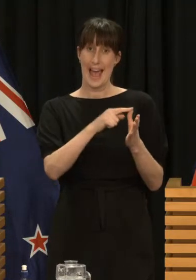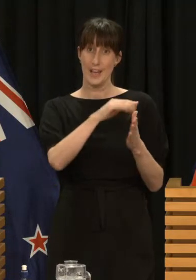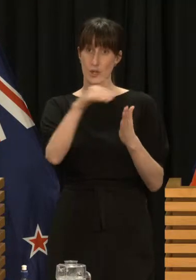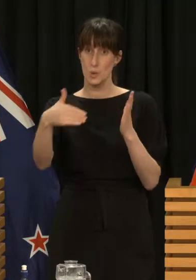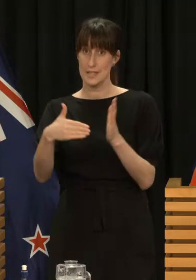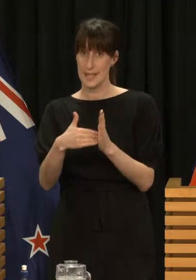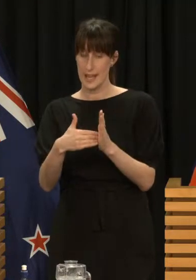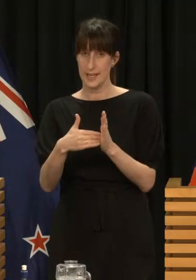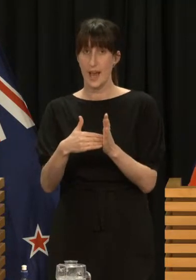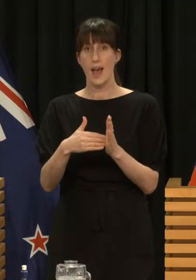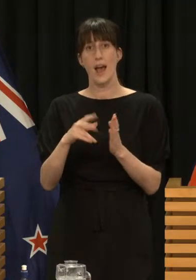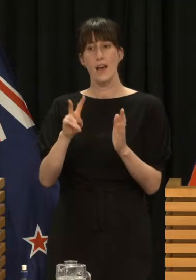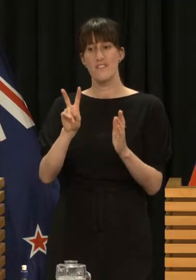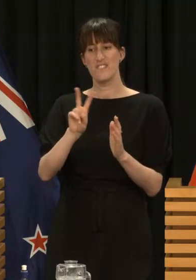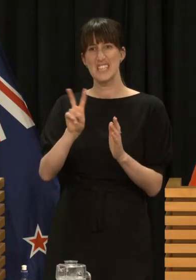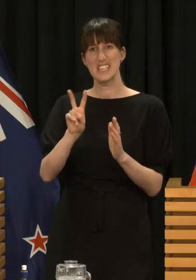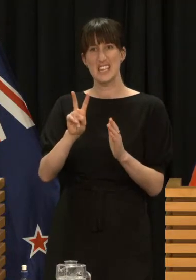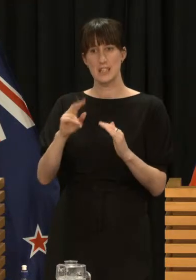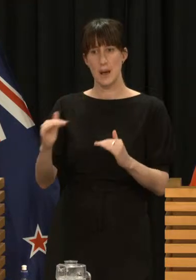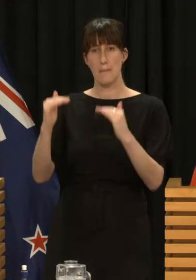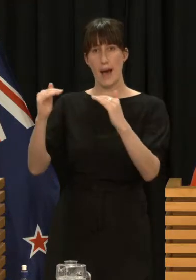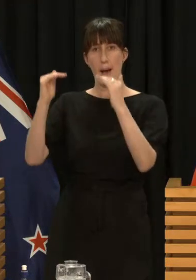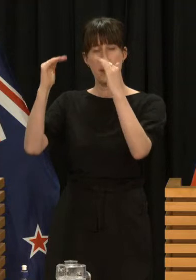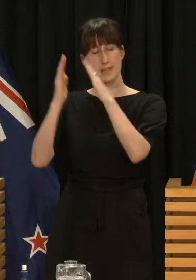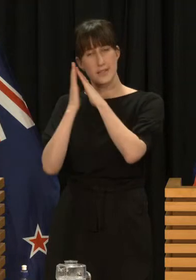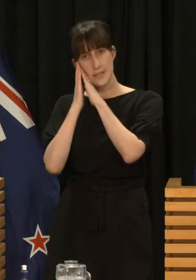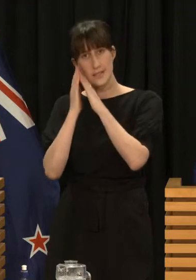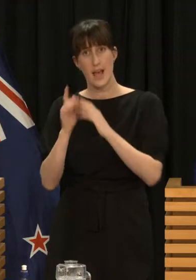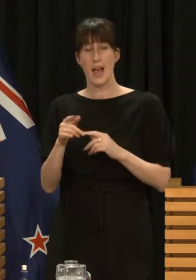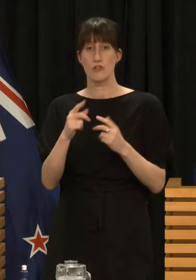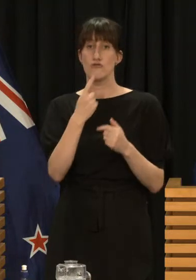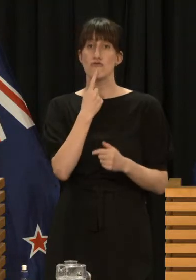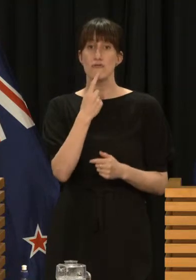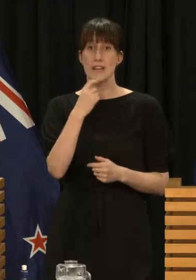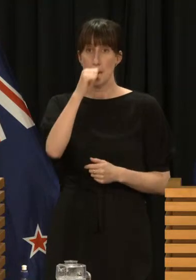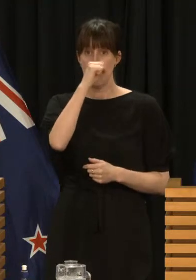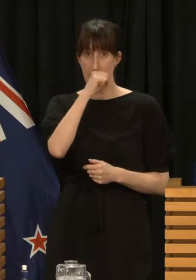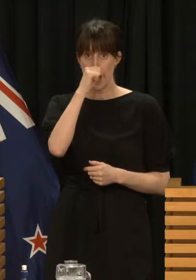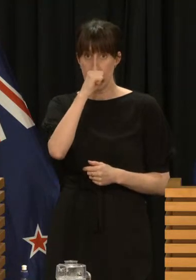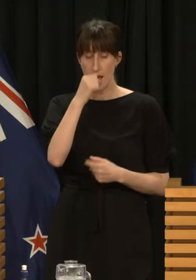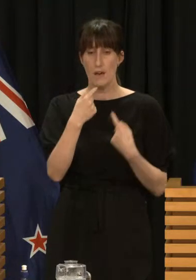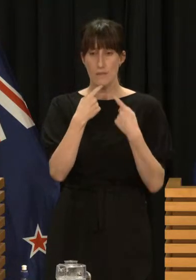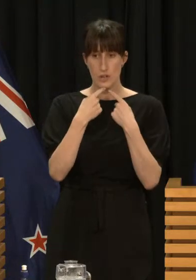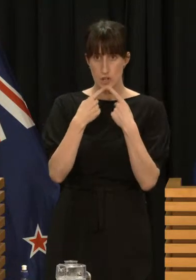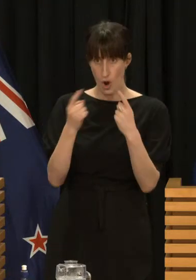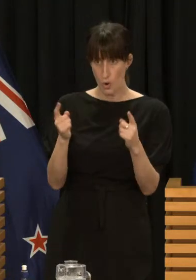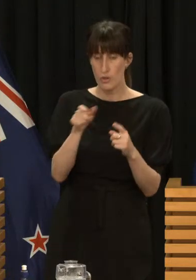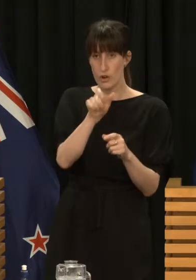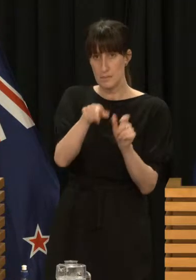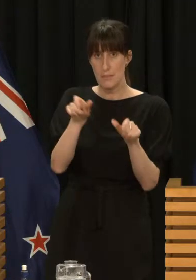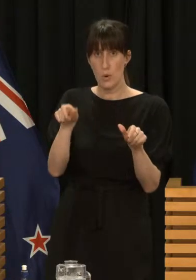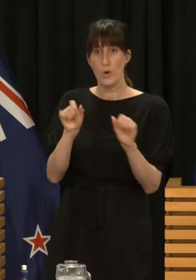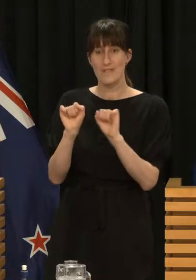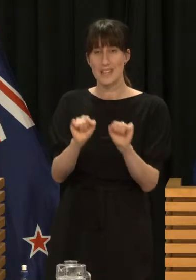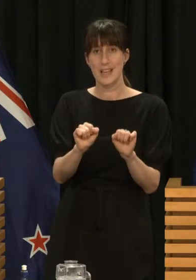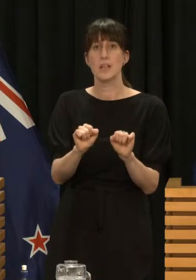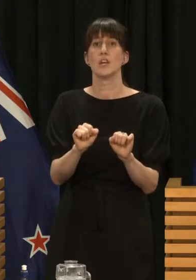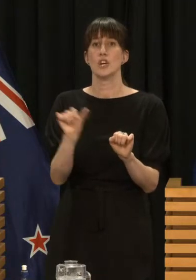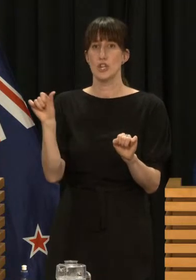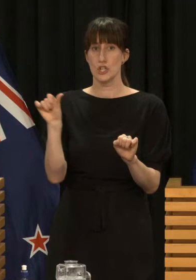Vincent Residences and Red Pig Restaurant advised app users to isolate and call Healthline to arrange a test.